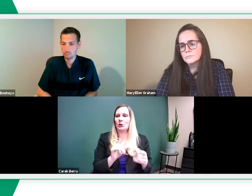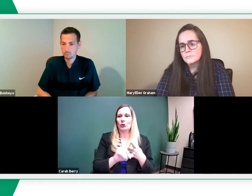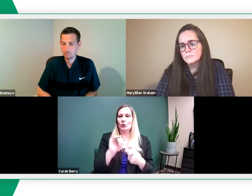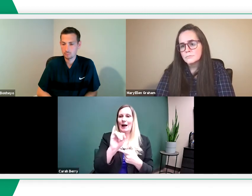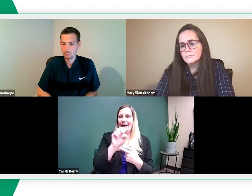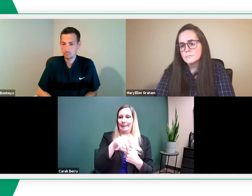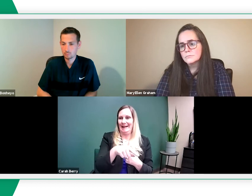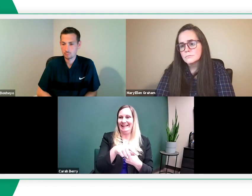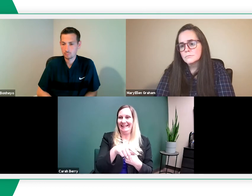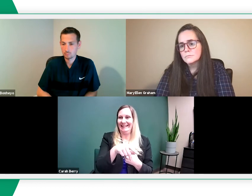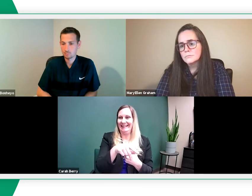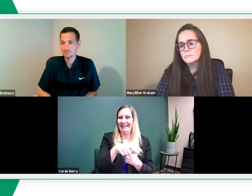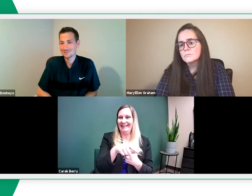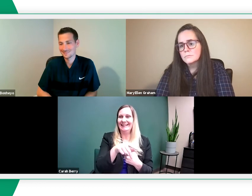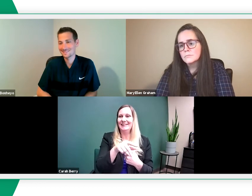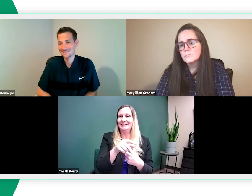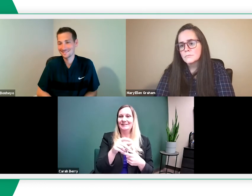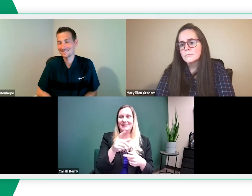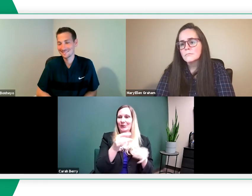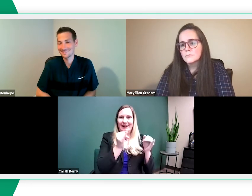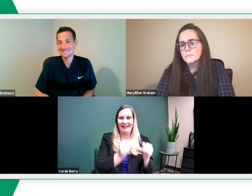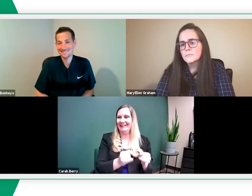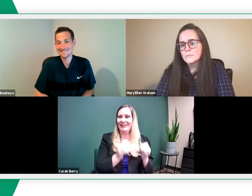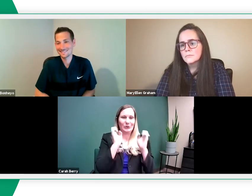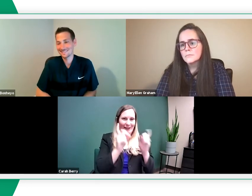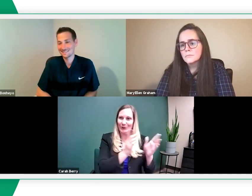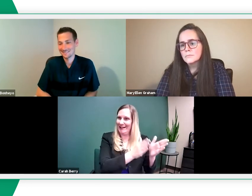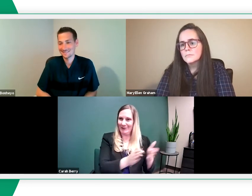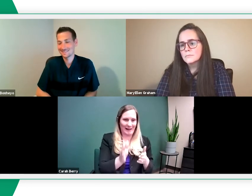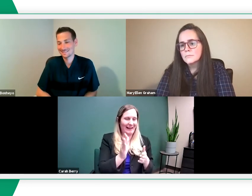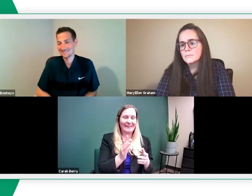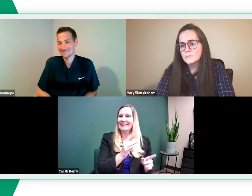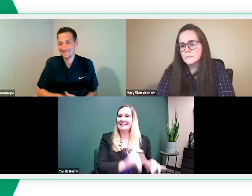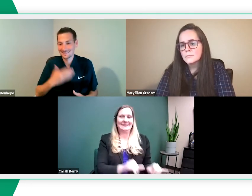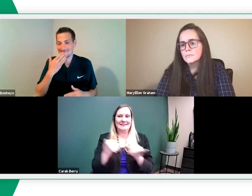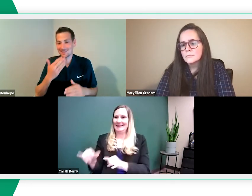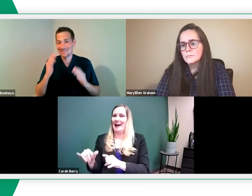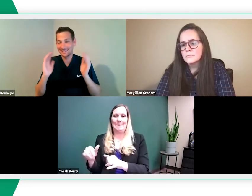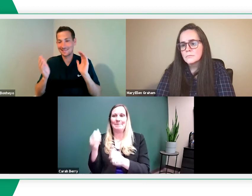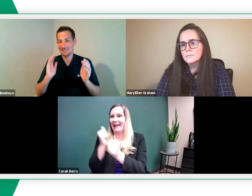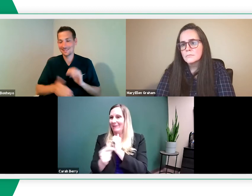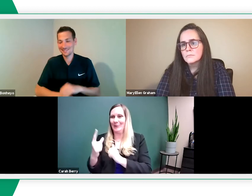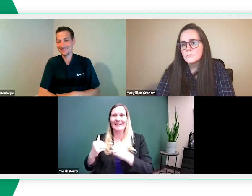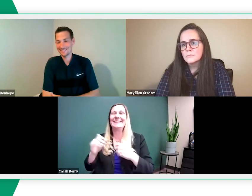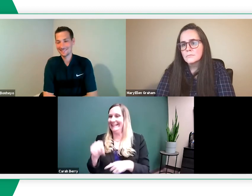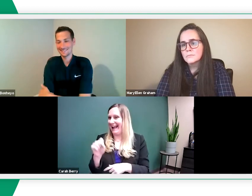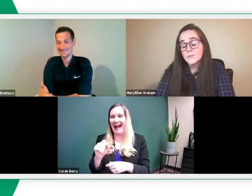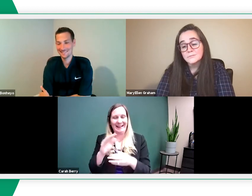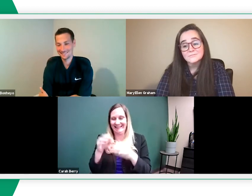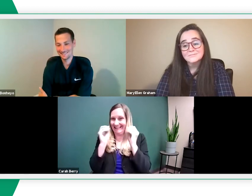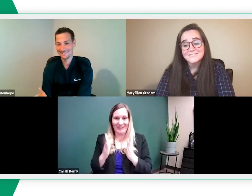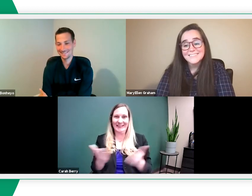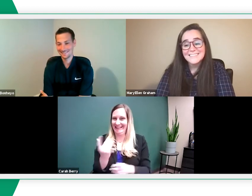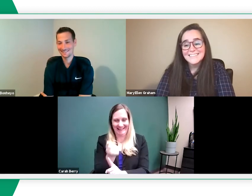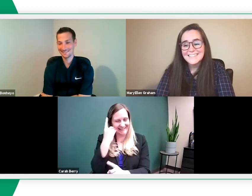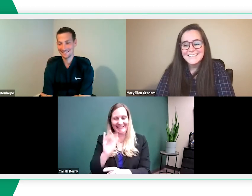financial plan, similar to an IEP, is completely different. It's an individualized education plan.